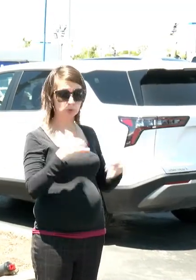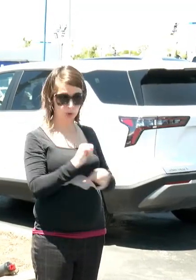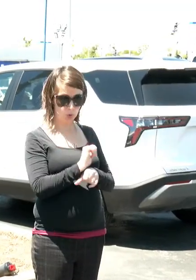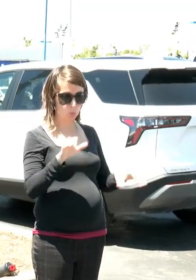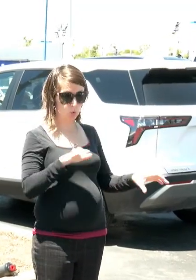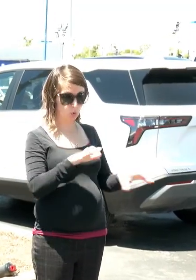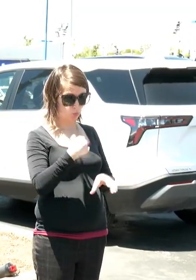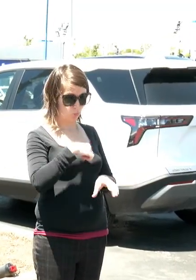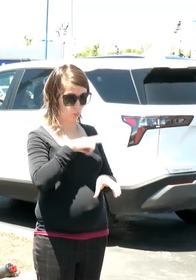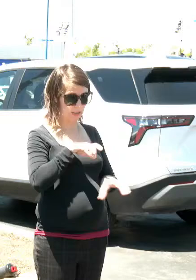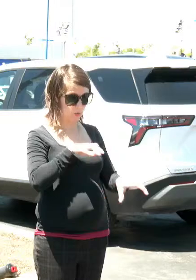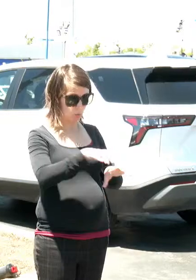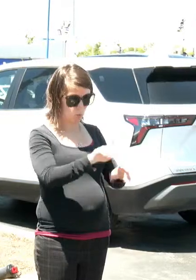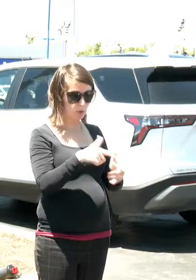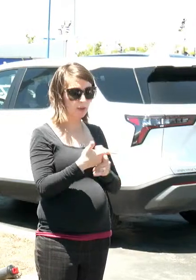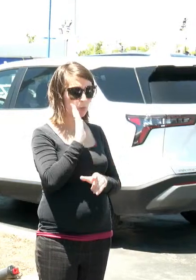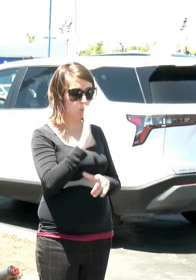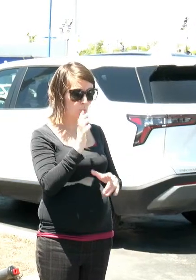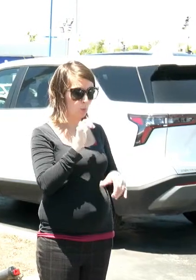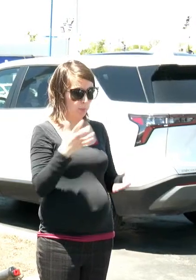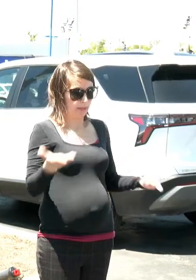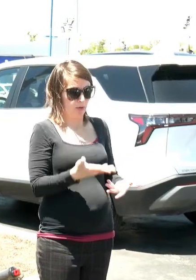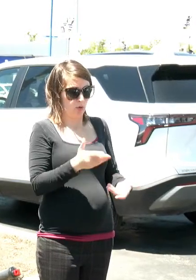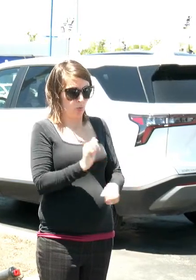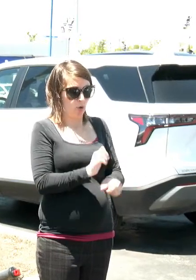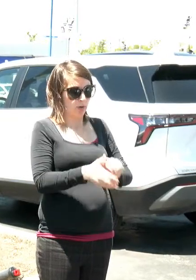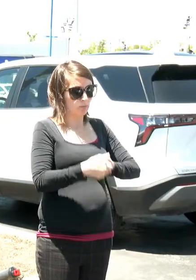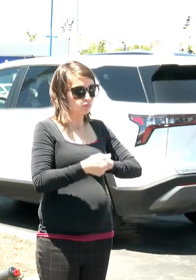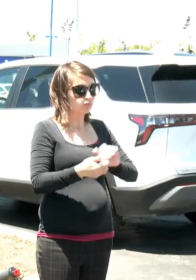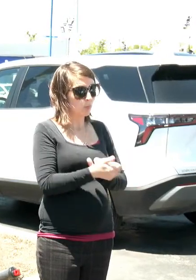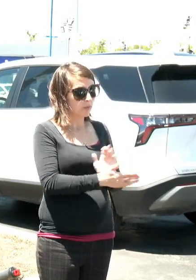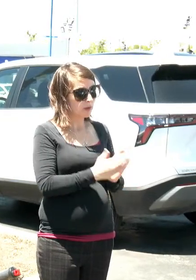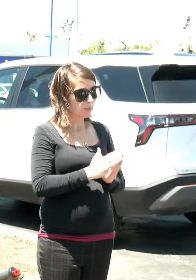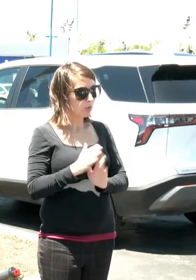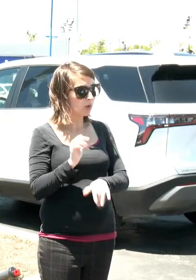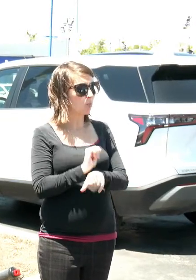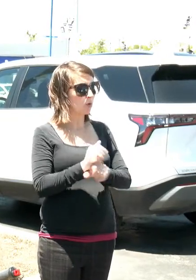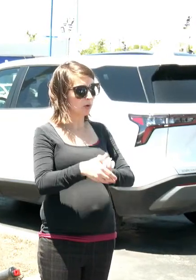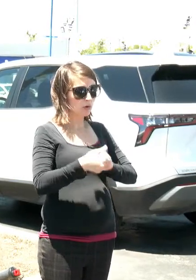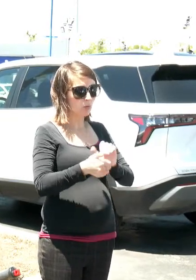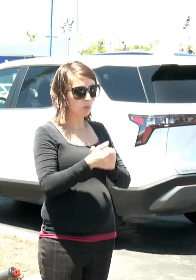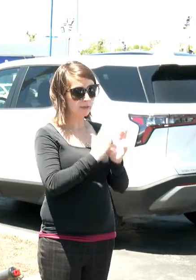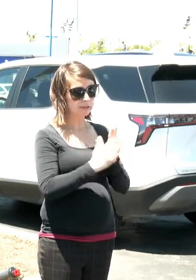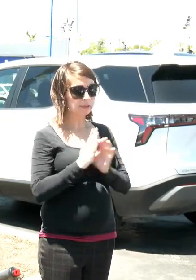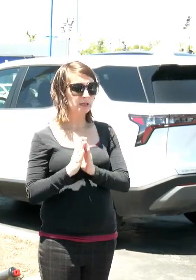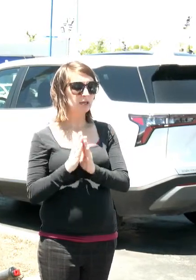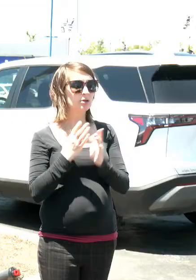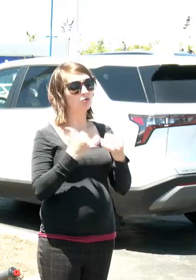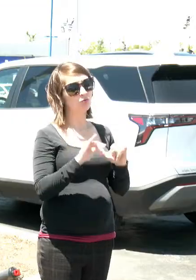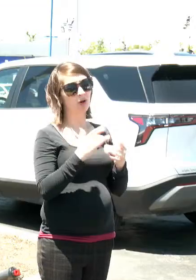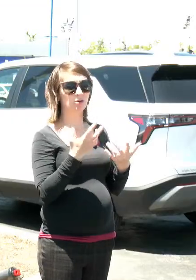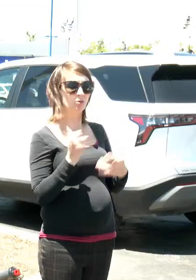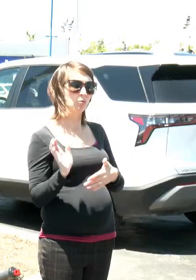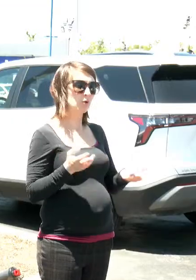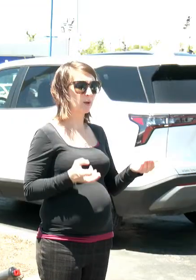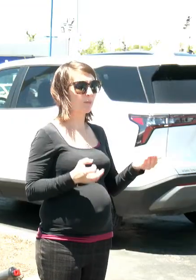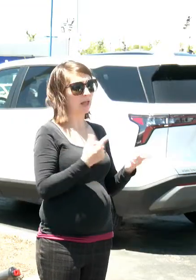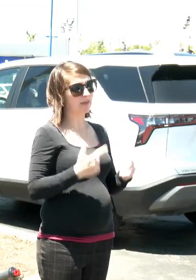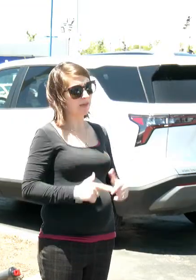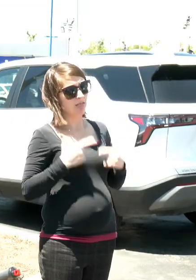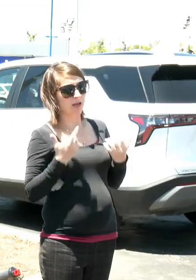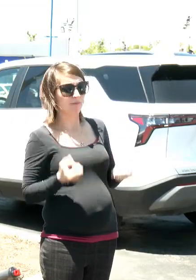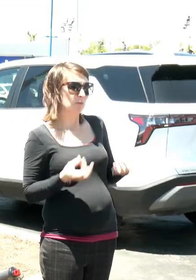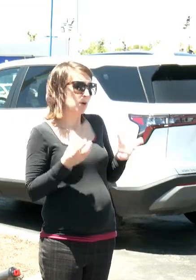do, and we're going to be here working with this community and working with the city to try to restore life as much